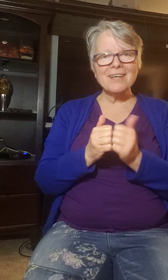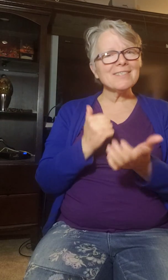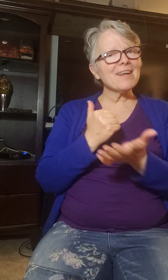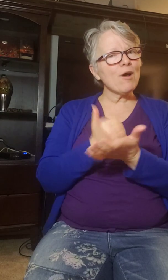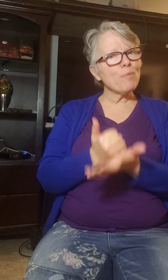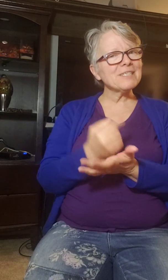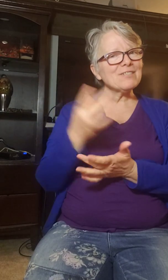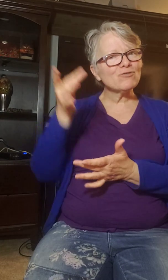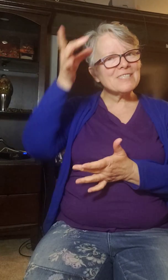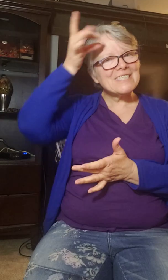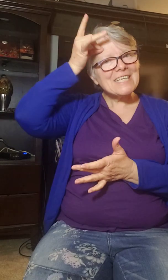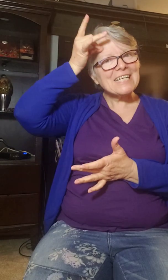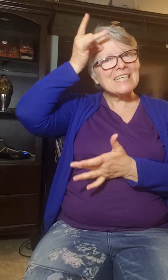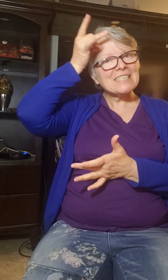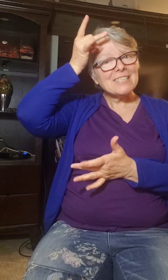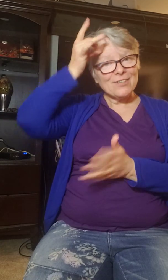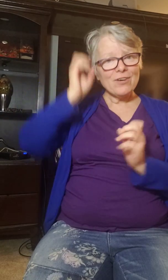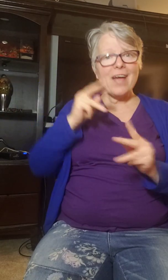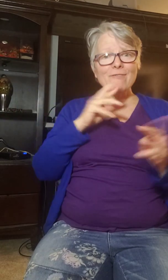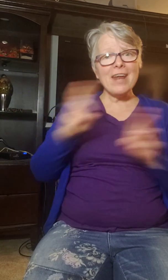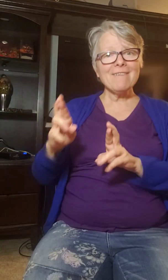that helps it stick. Okay, ready?